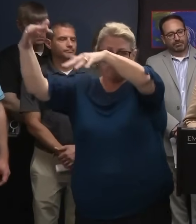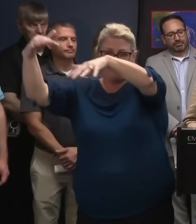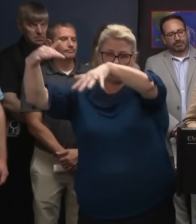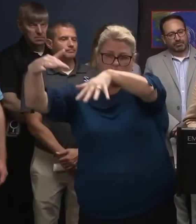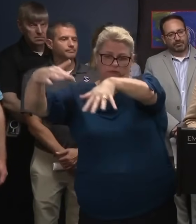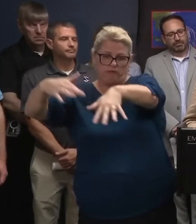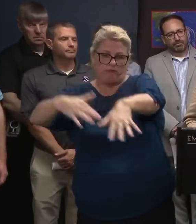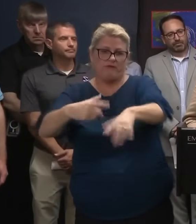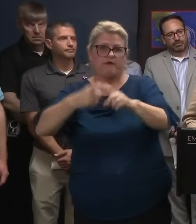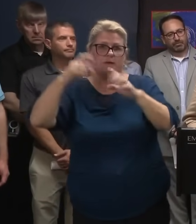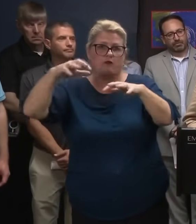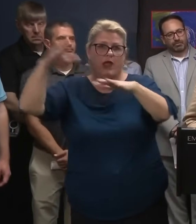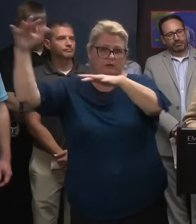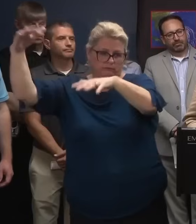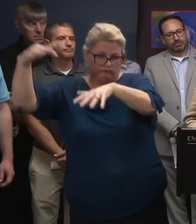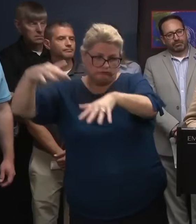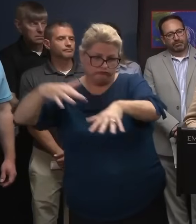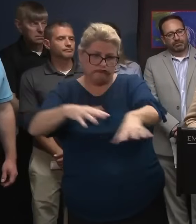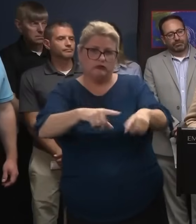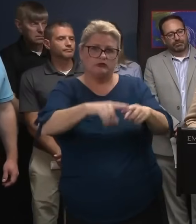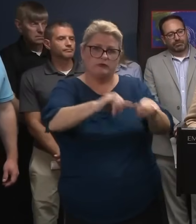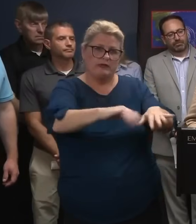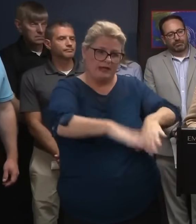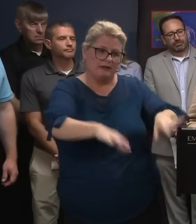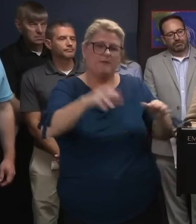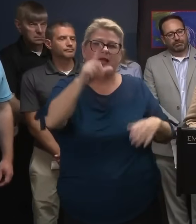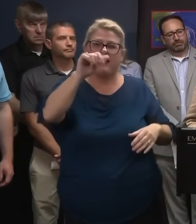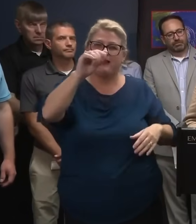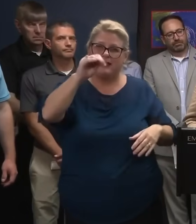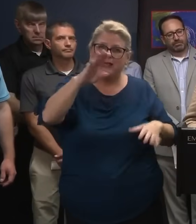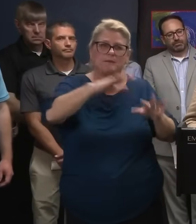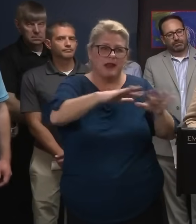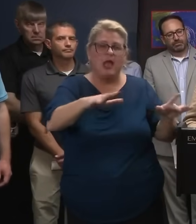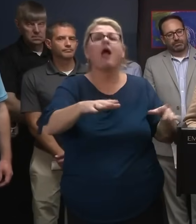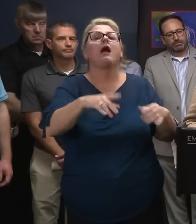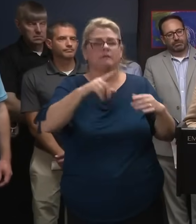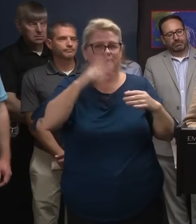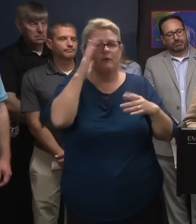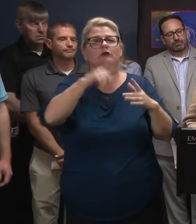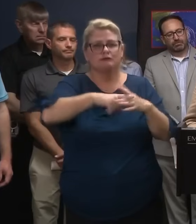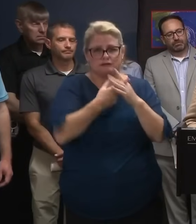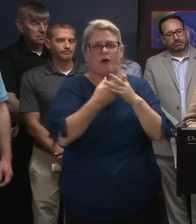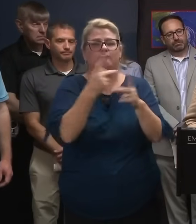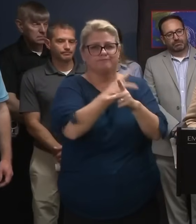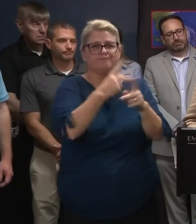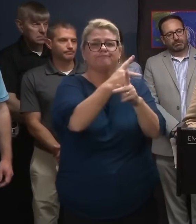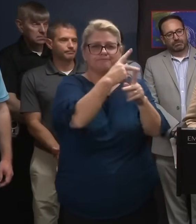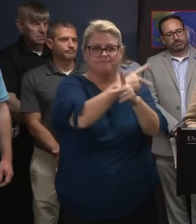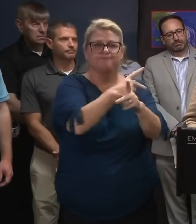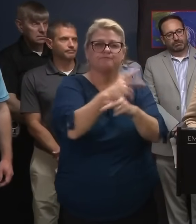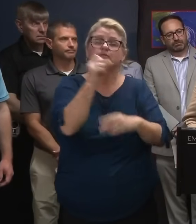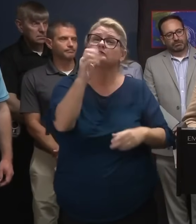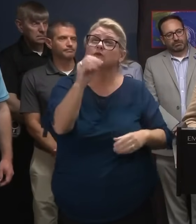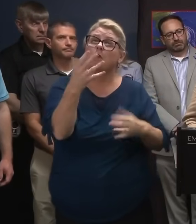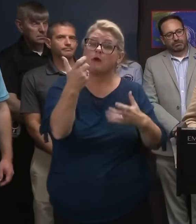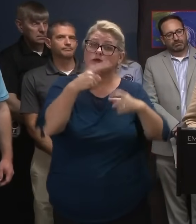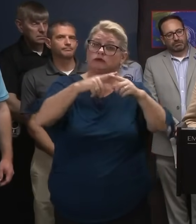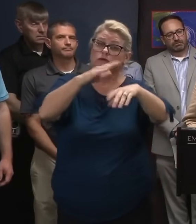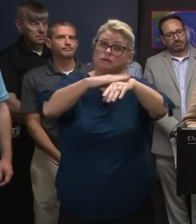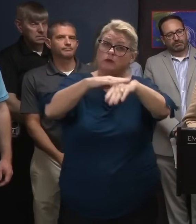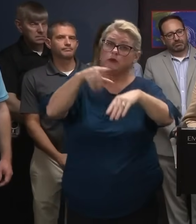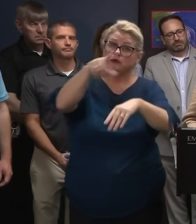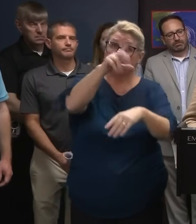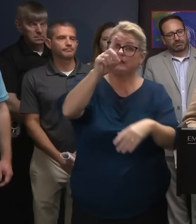rainfall washes into reservoirs, including limbs and debris. So this is a message to our dam owners. We're asking